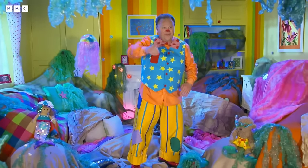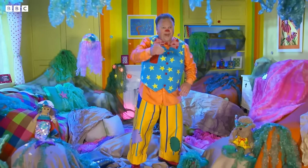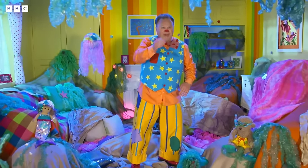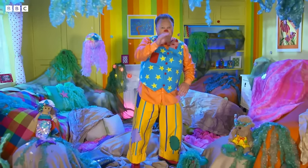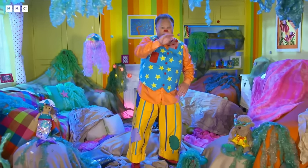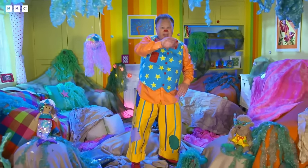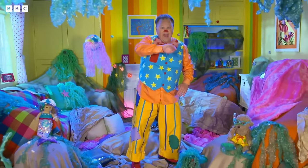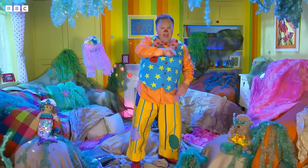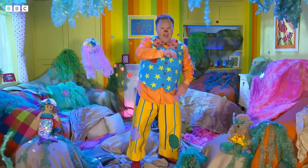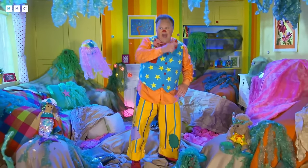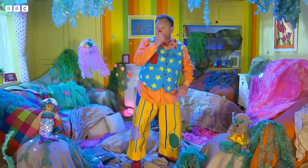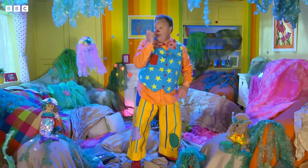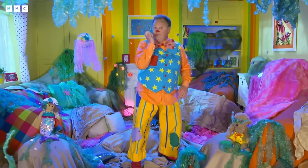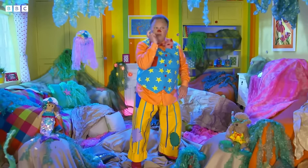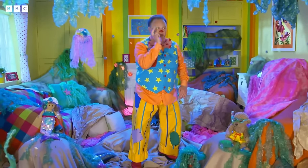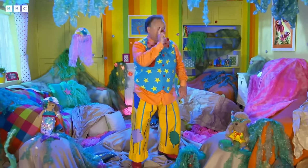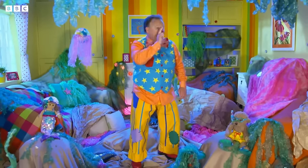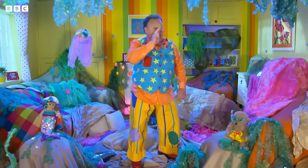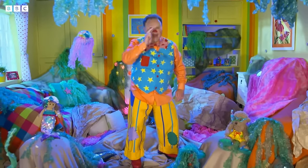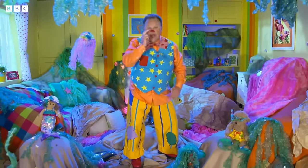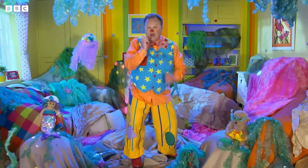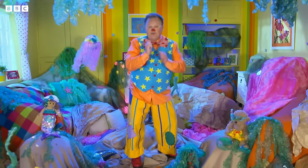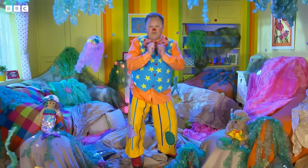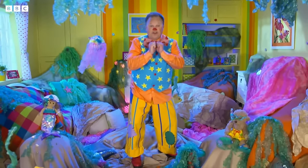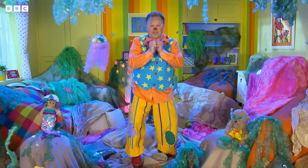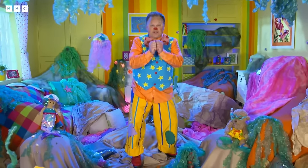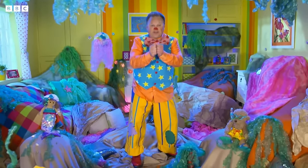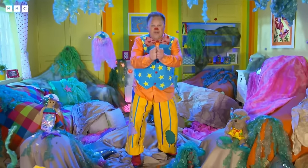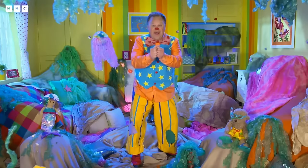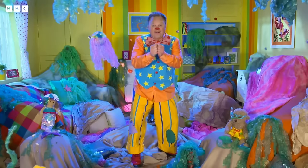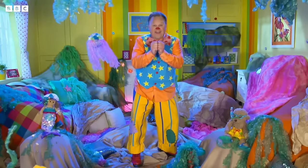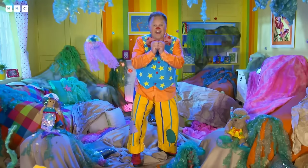water. I'm looking for treasure.